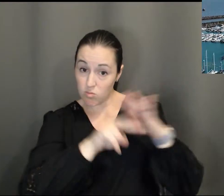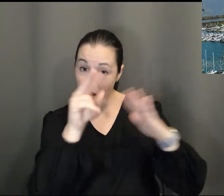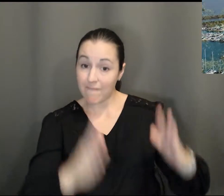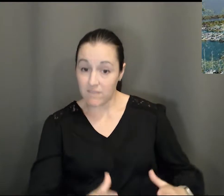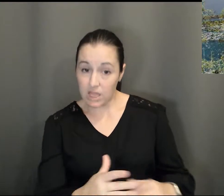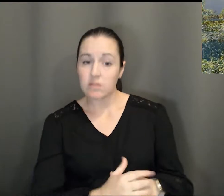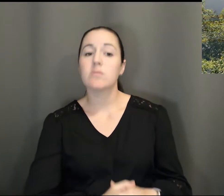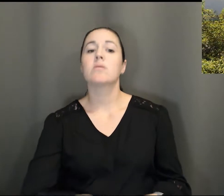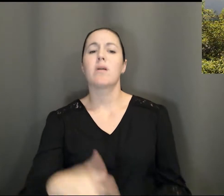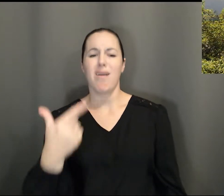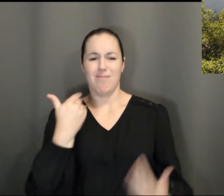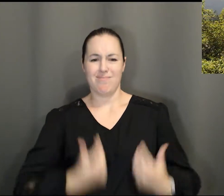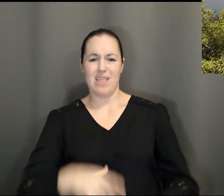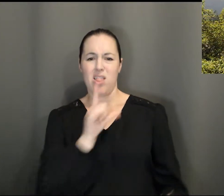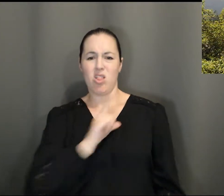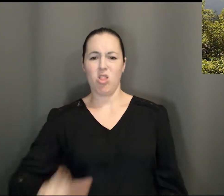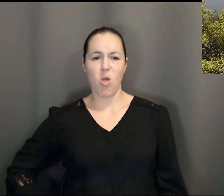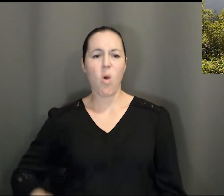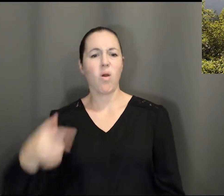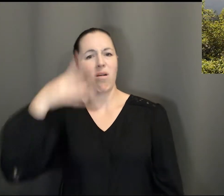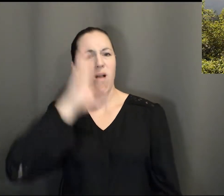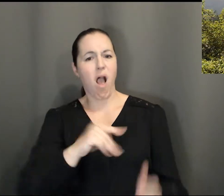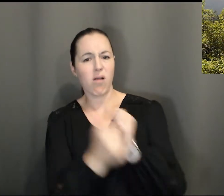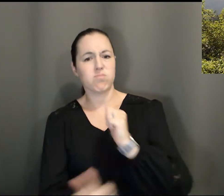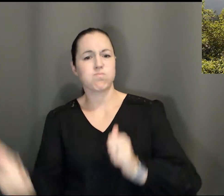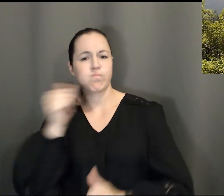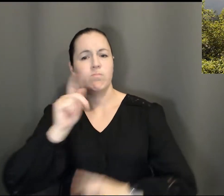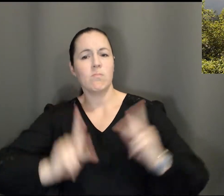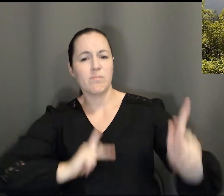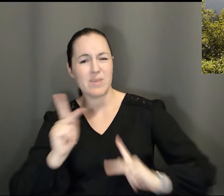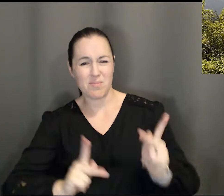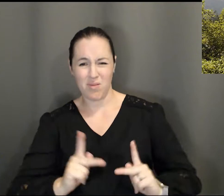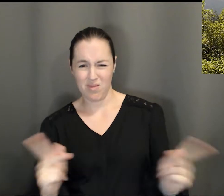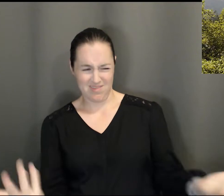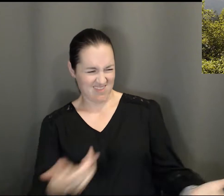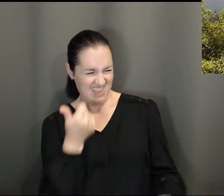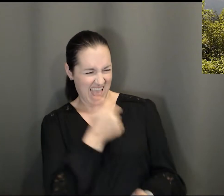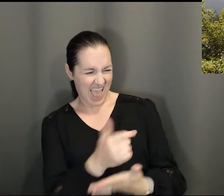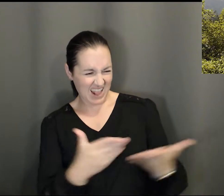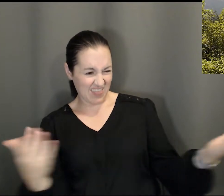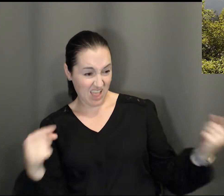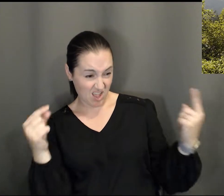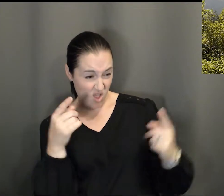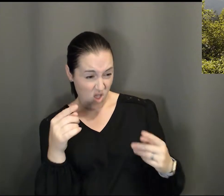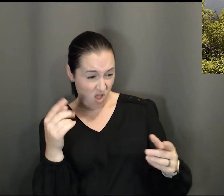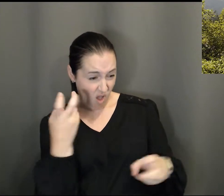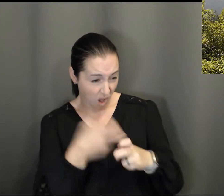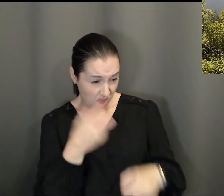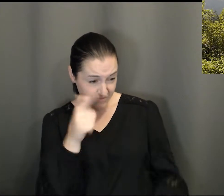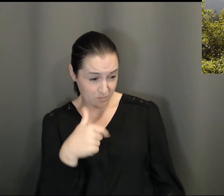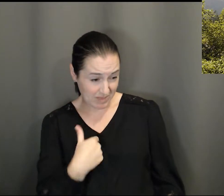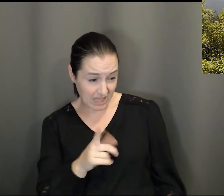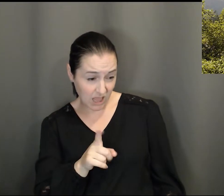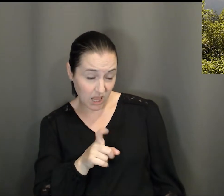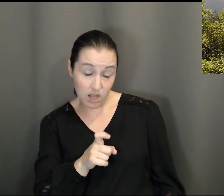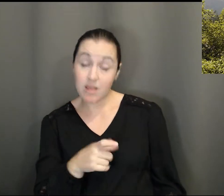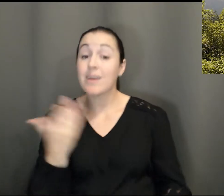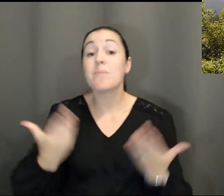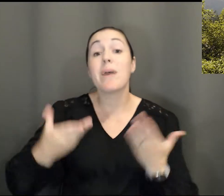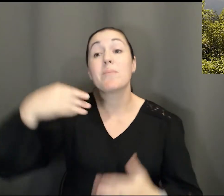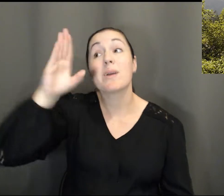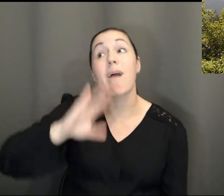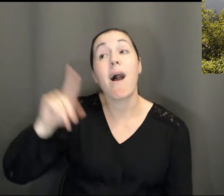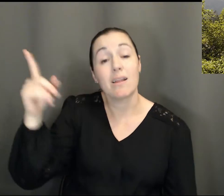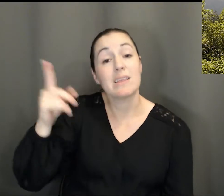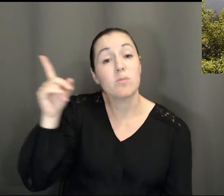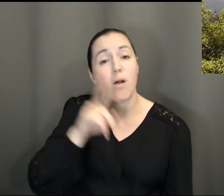would ask you that today. Is there anything that's too hard for me? Now, I want you to see just a couple things about his power